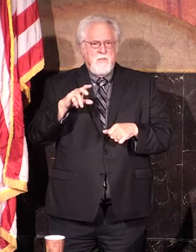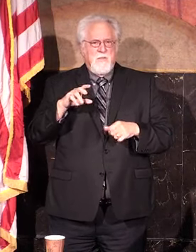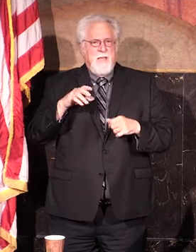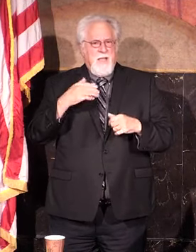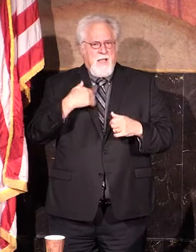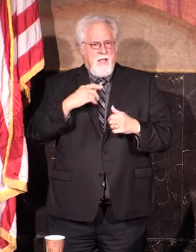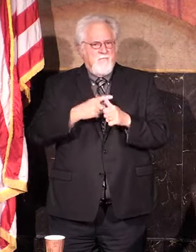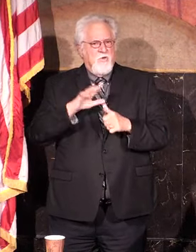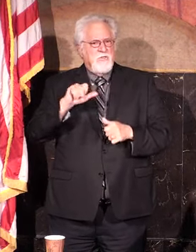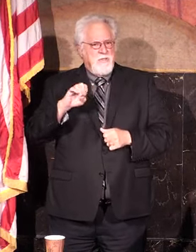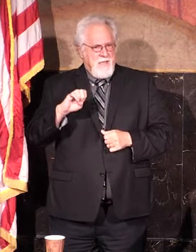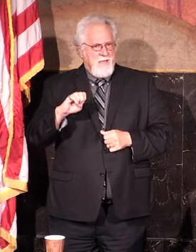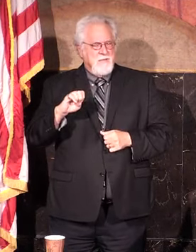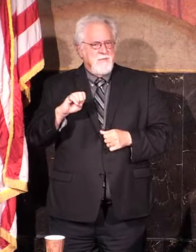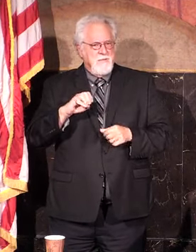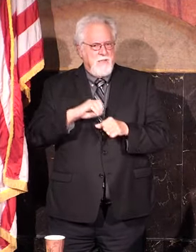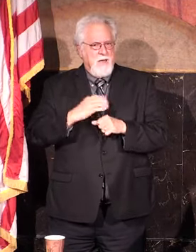in our state.